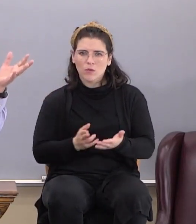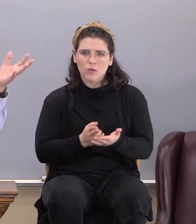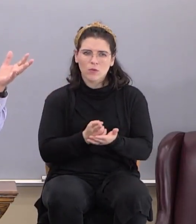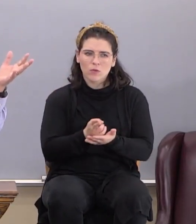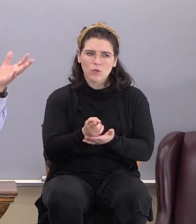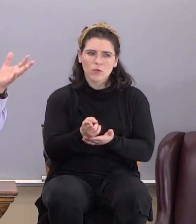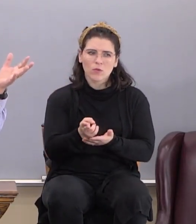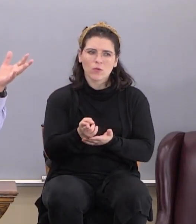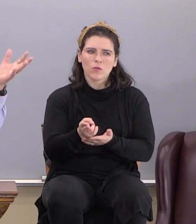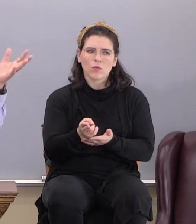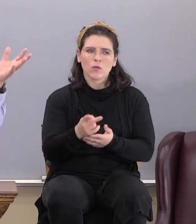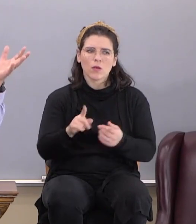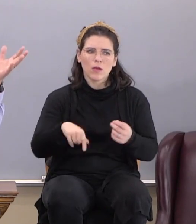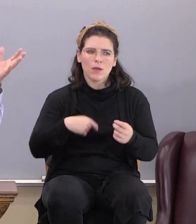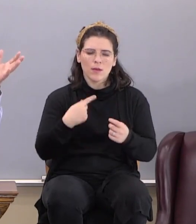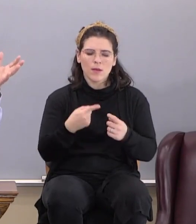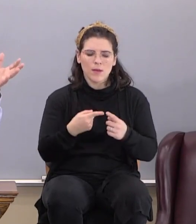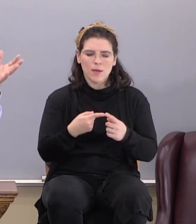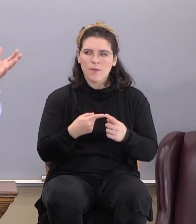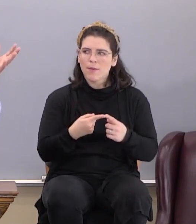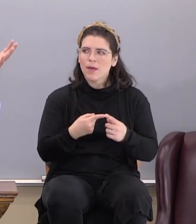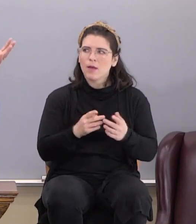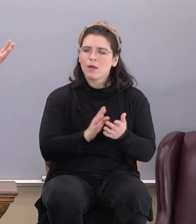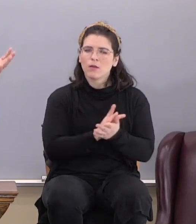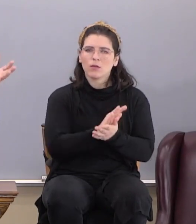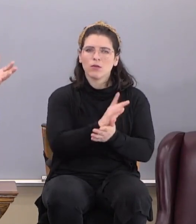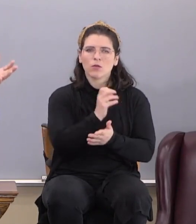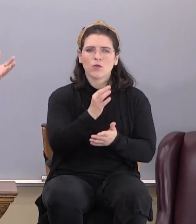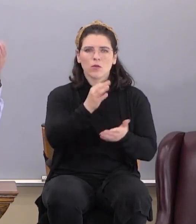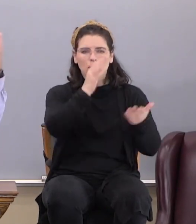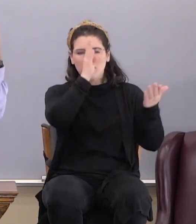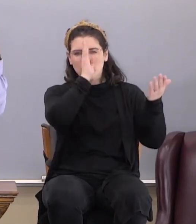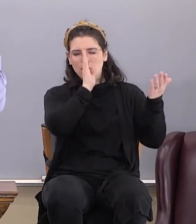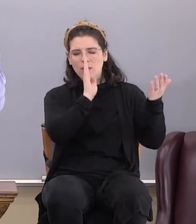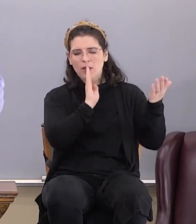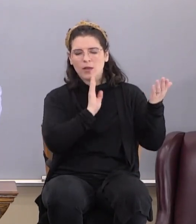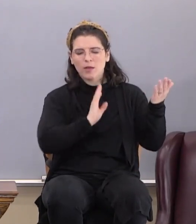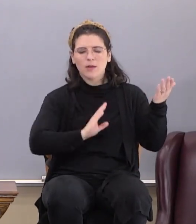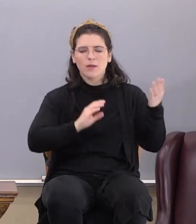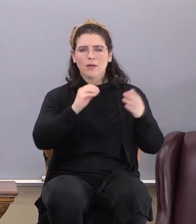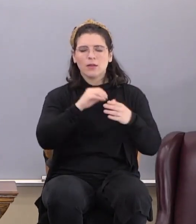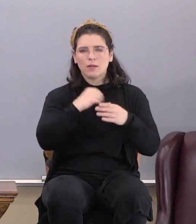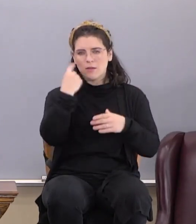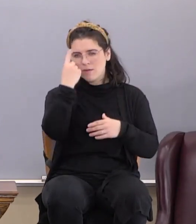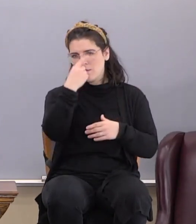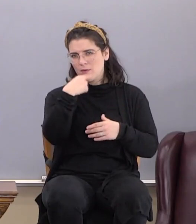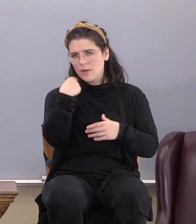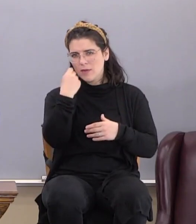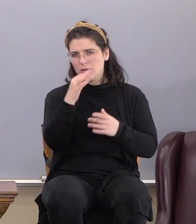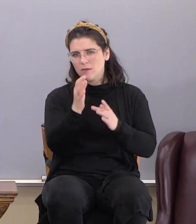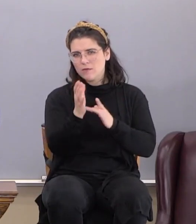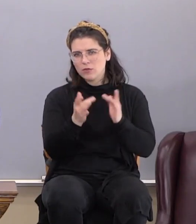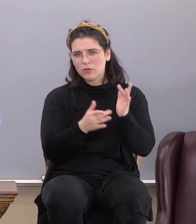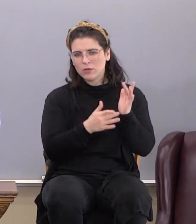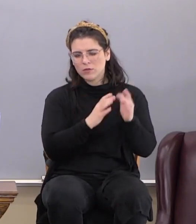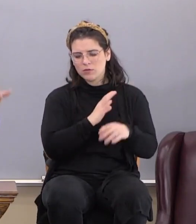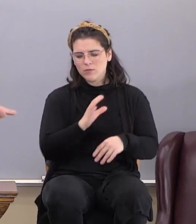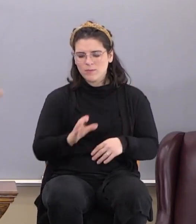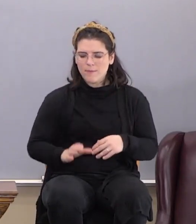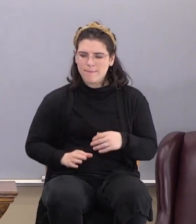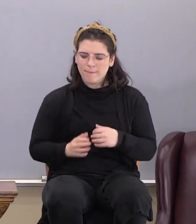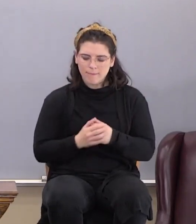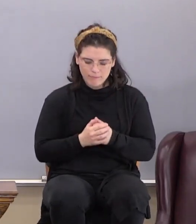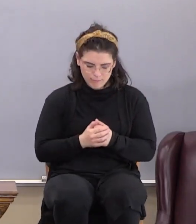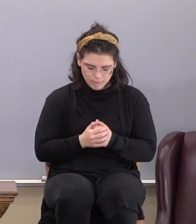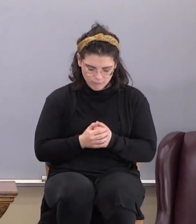truth regarding the glory of God in the face of Jesus Christ.